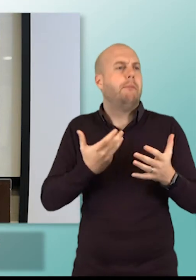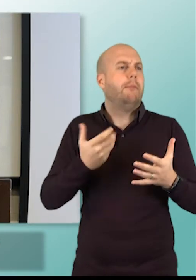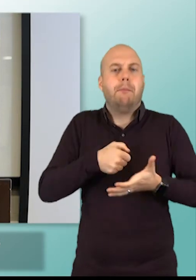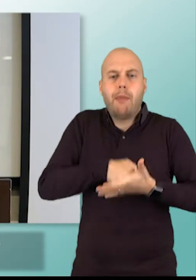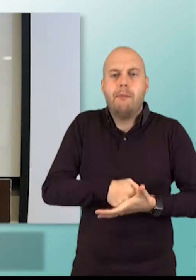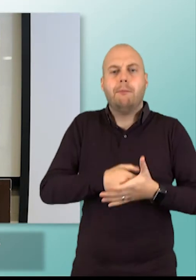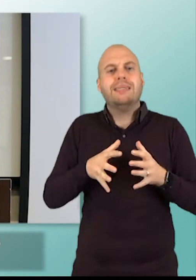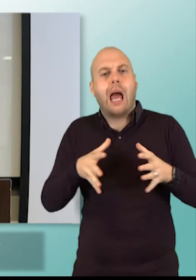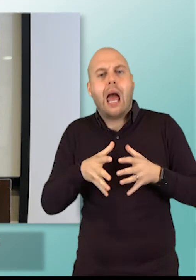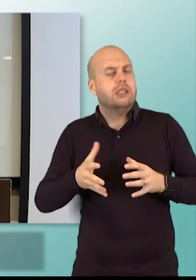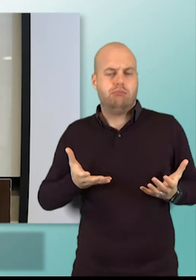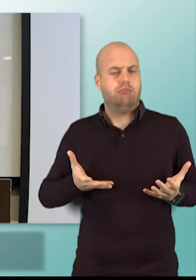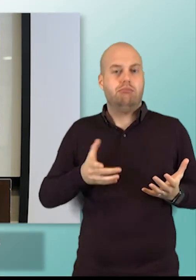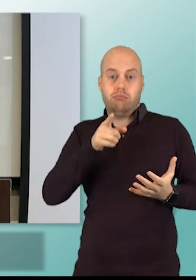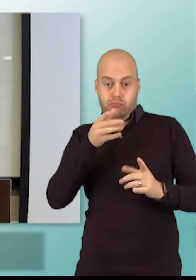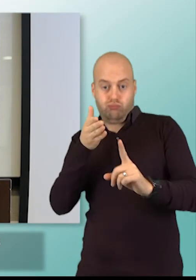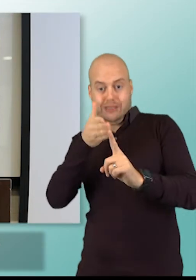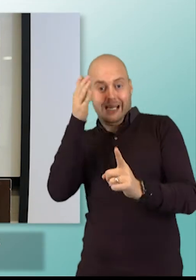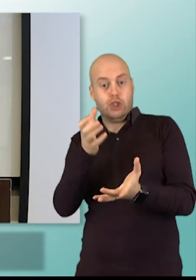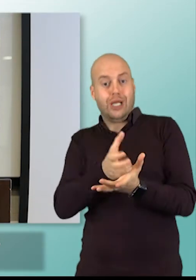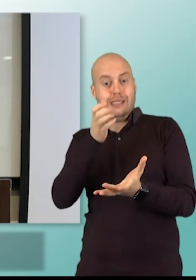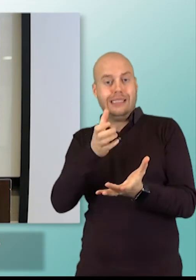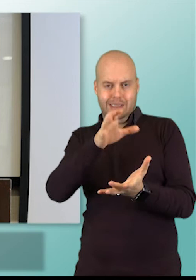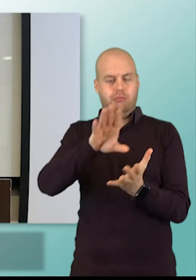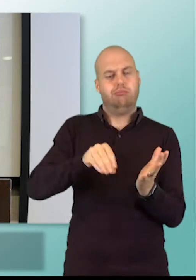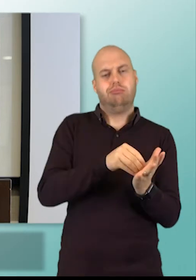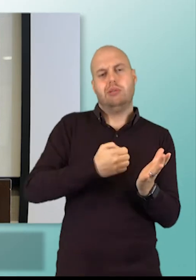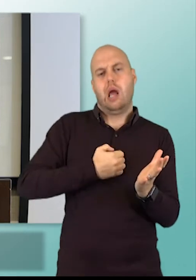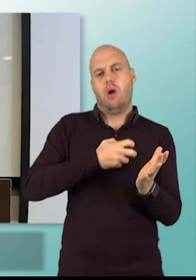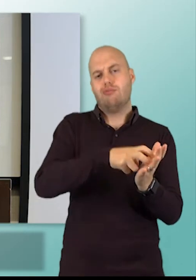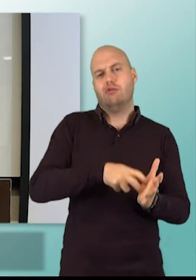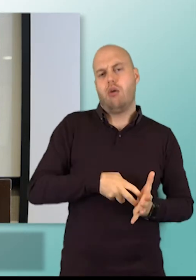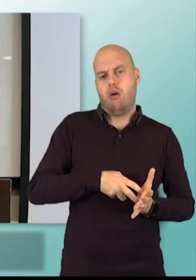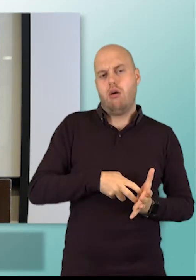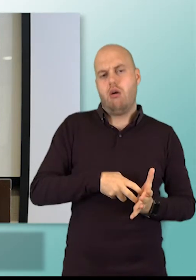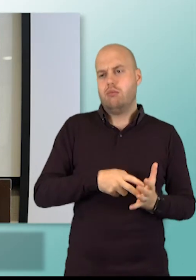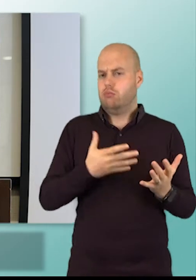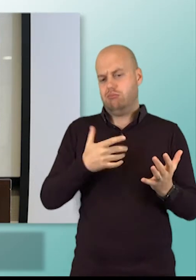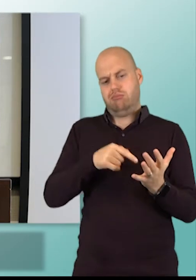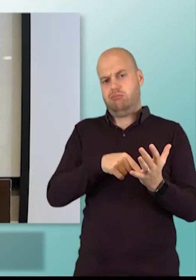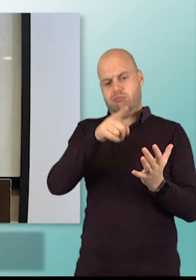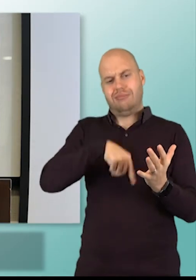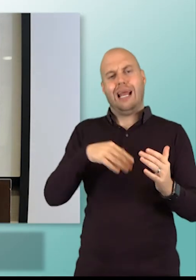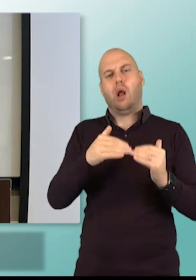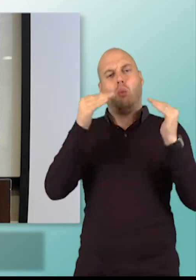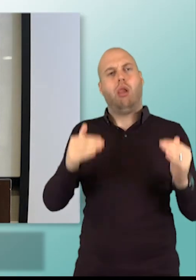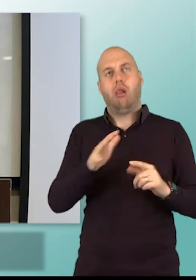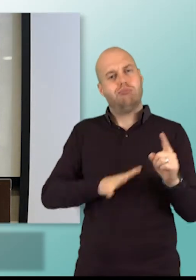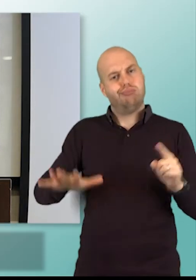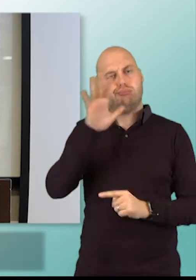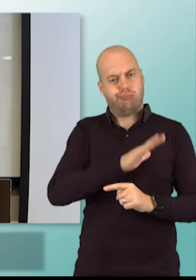size. Everything that is recognised as a charity in Scotland is on the register, and charity law